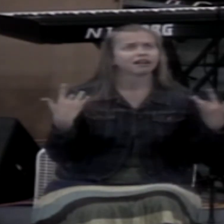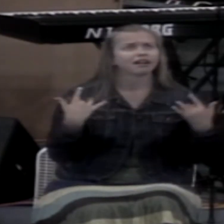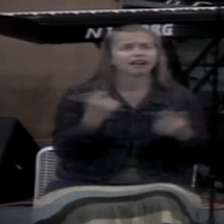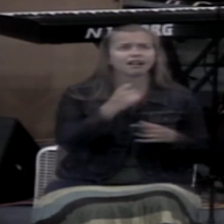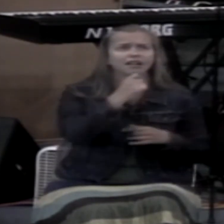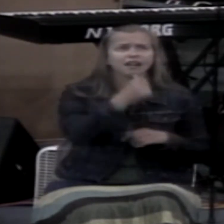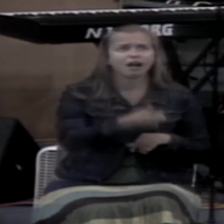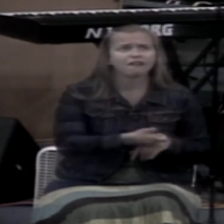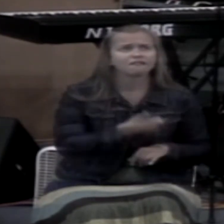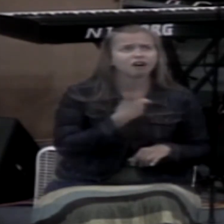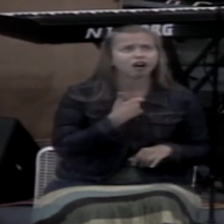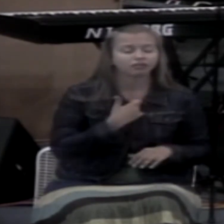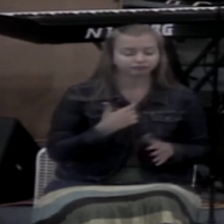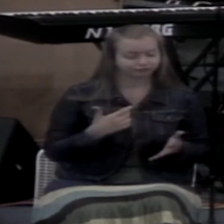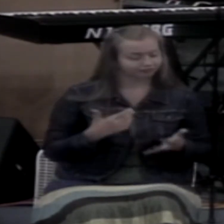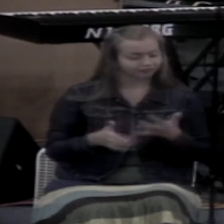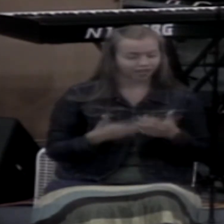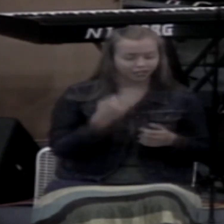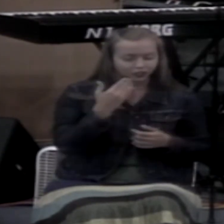Jesus Christ more